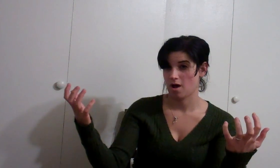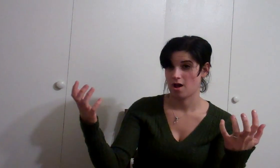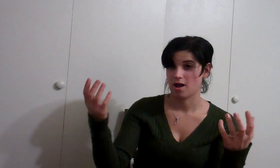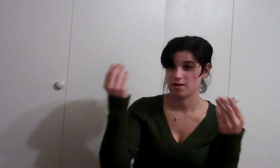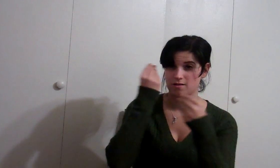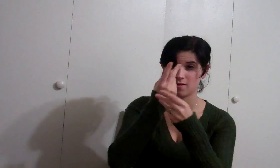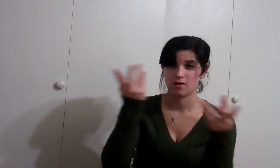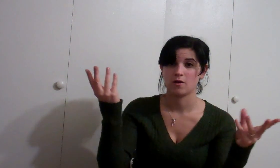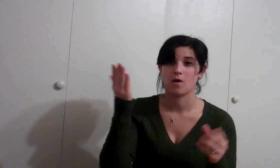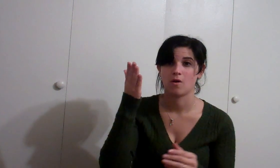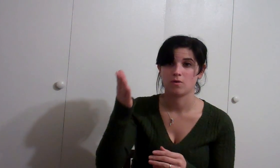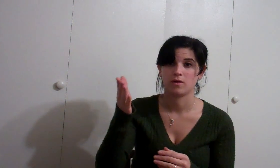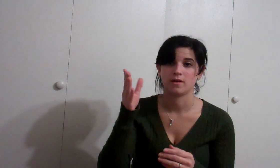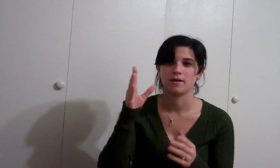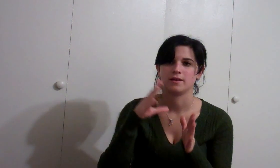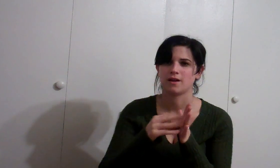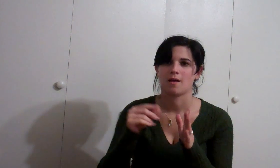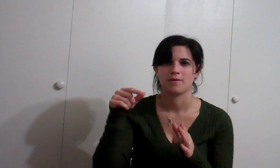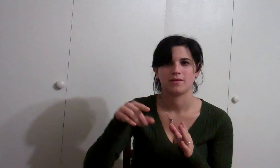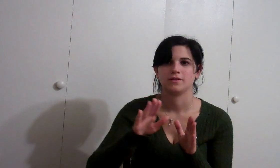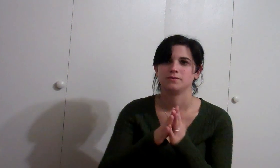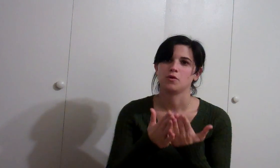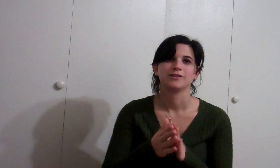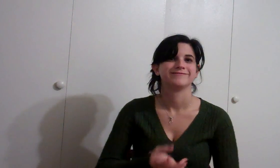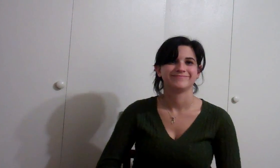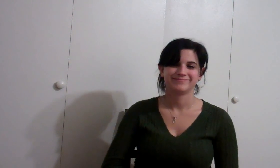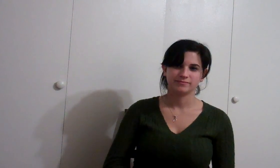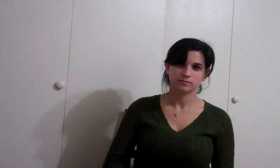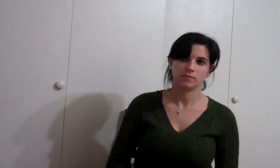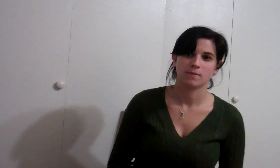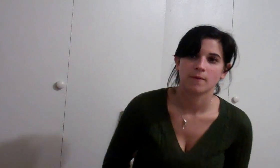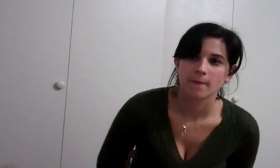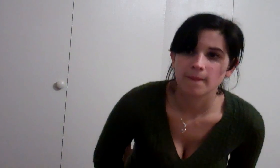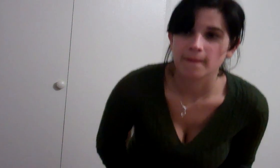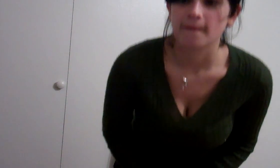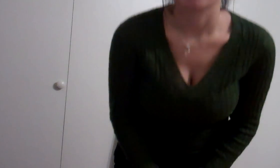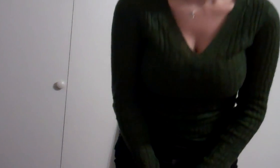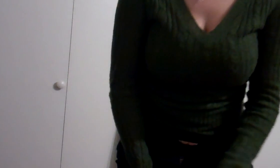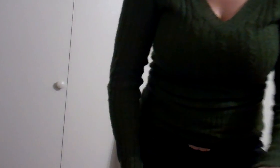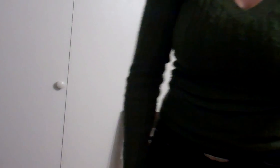right back. Enjoy the view.